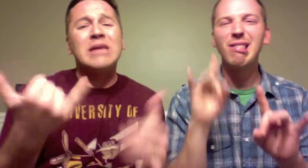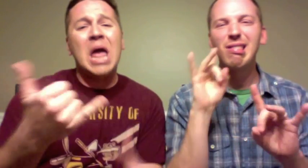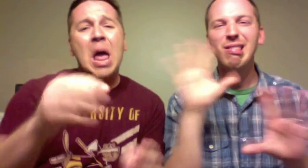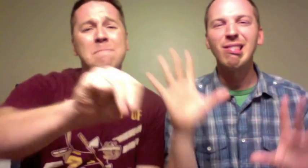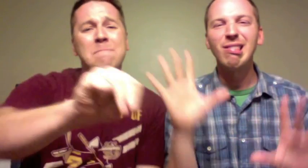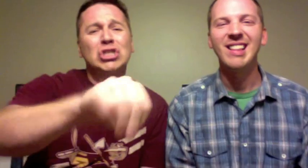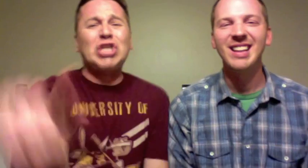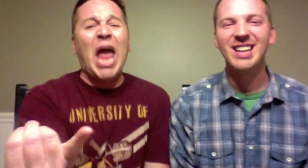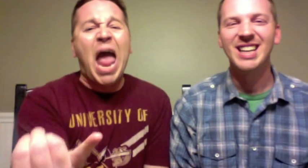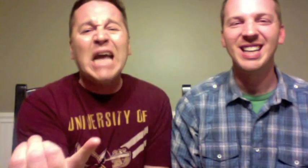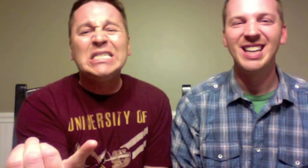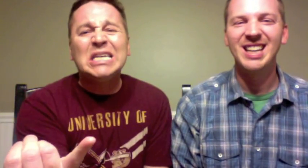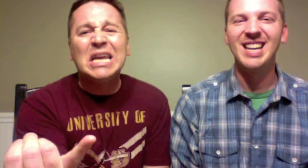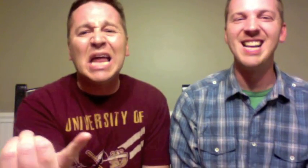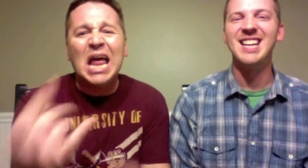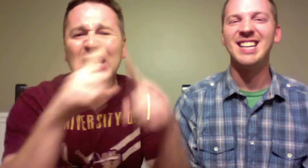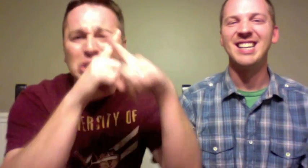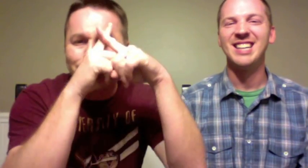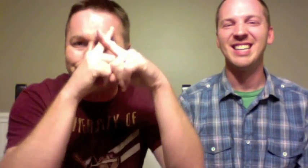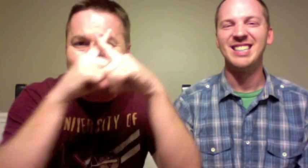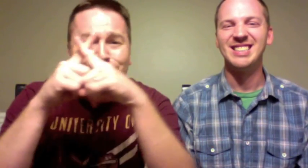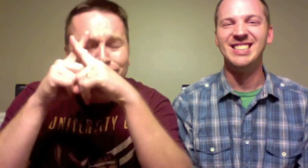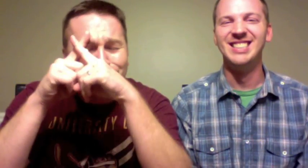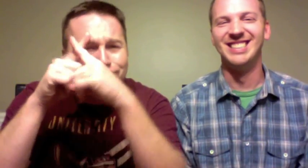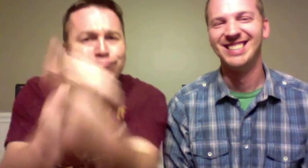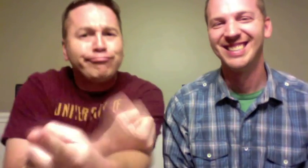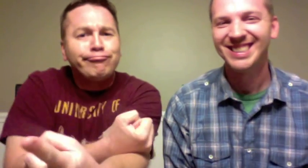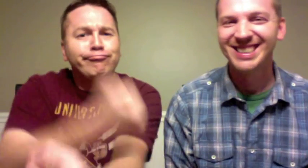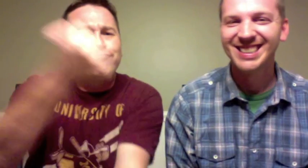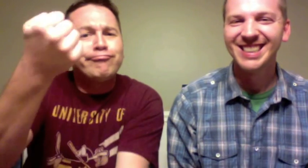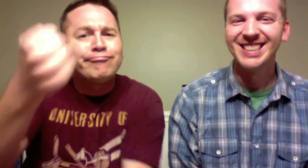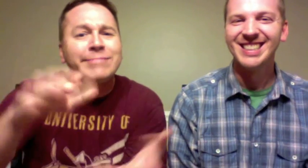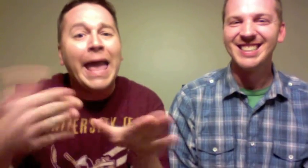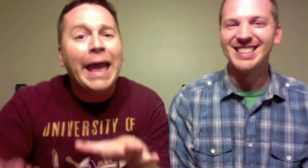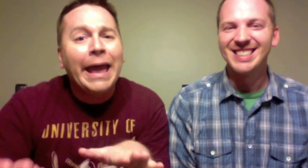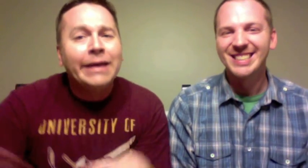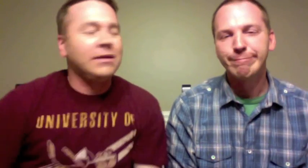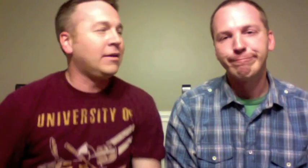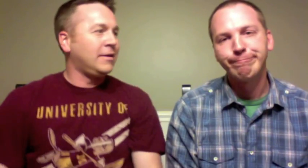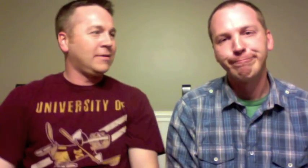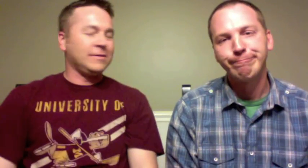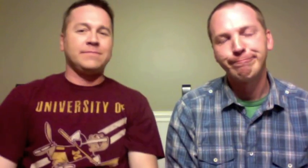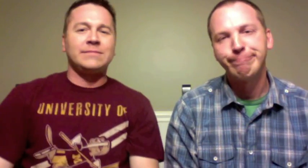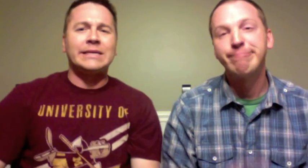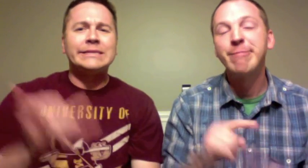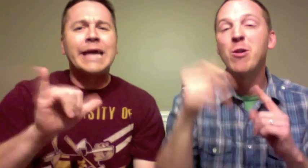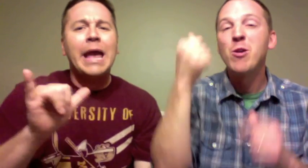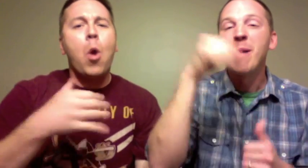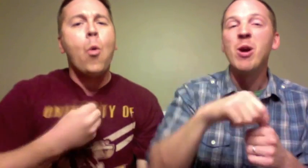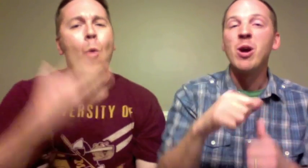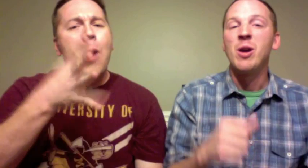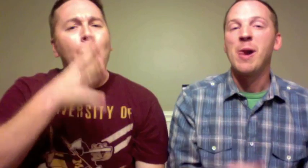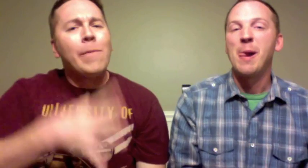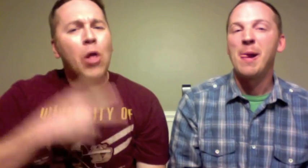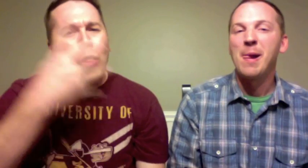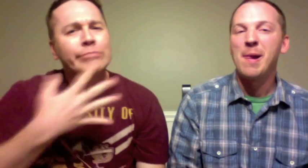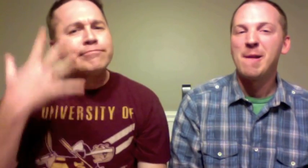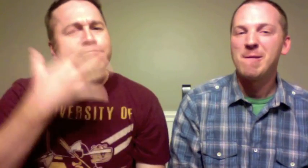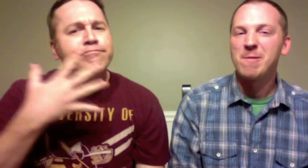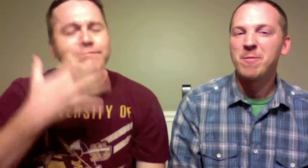him Dead Michael That was Jackson. awesome. Like the X's on his eyes, like the cartoons. His drugs are out of his body now. Like a white woman. Doesn't he look